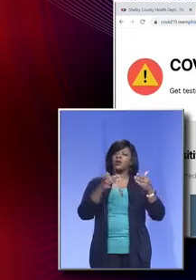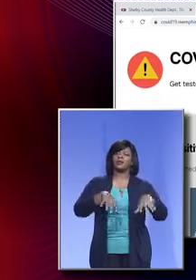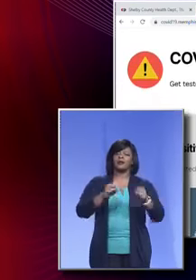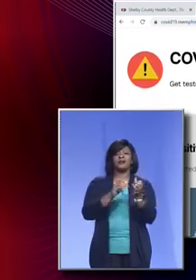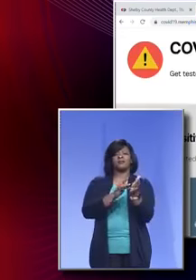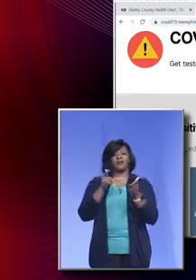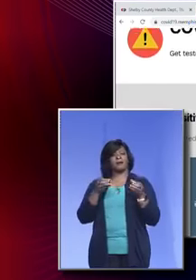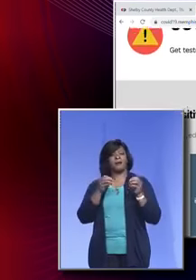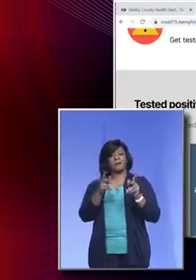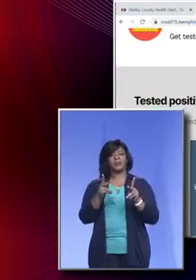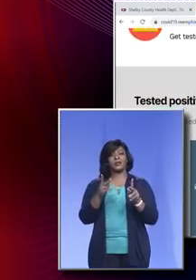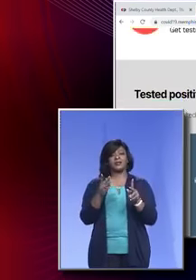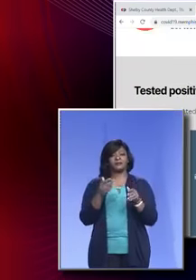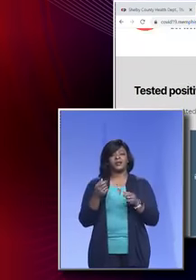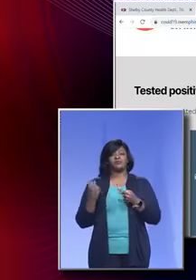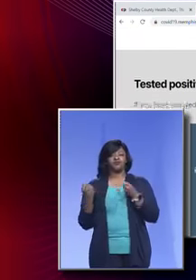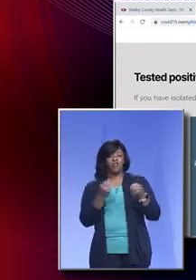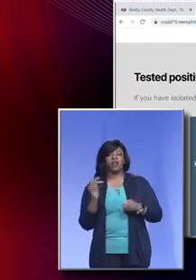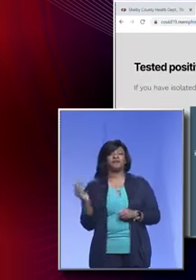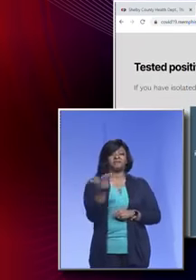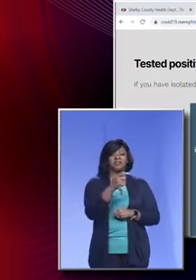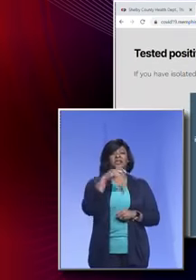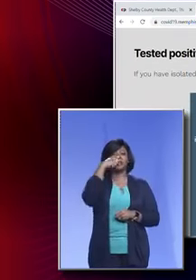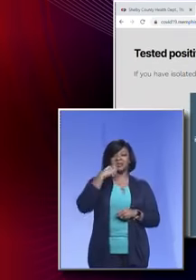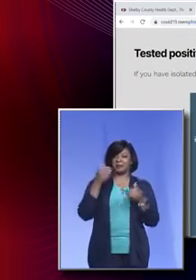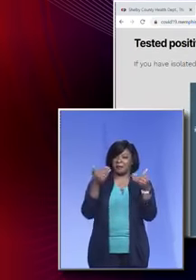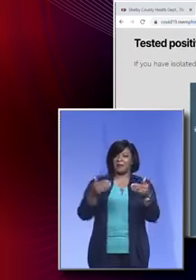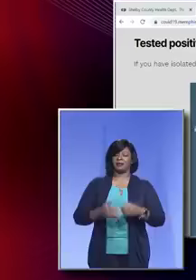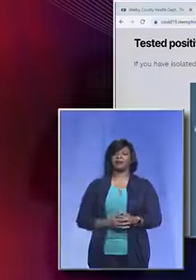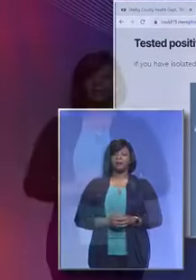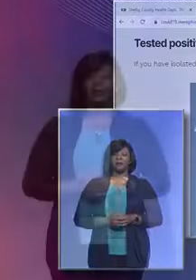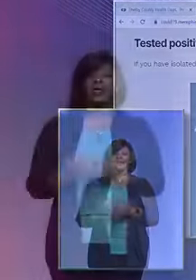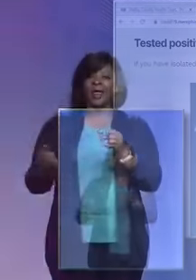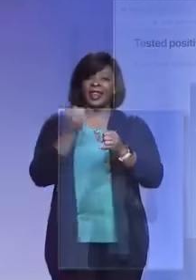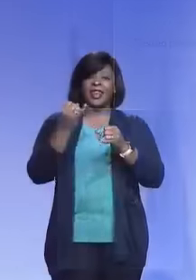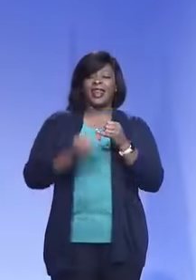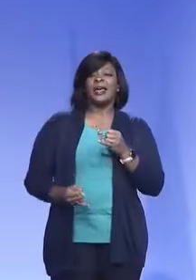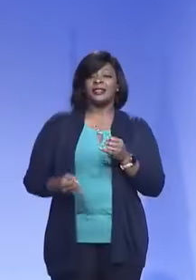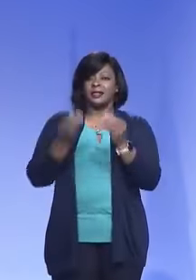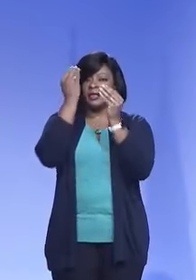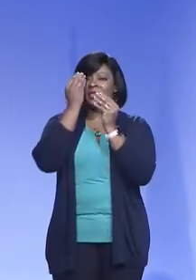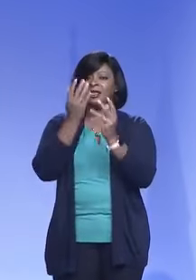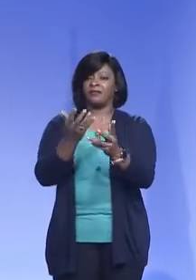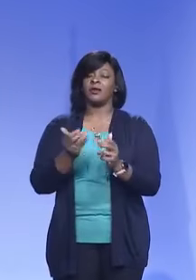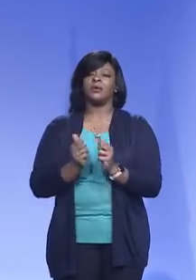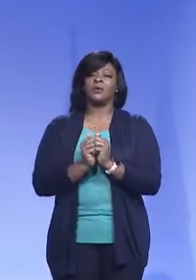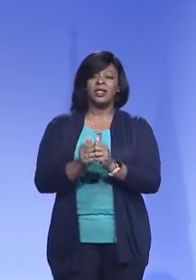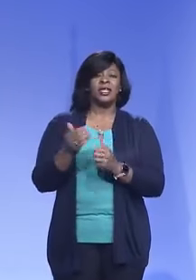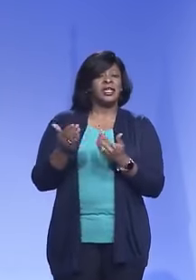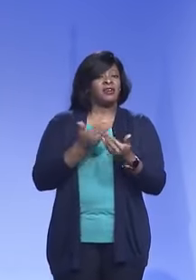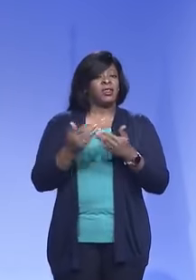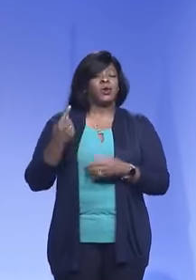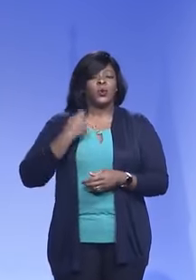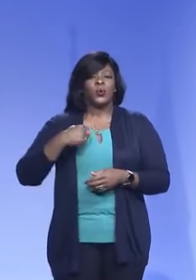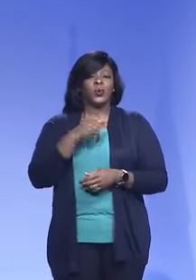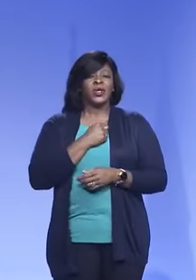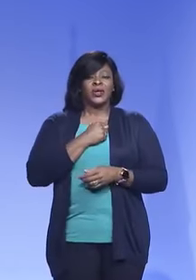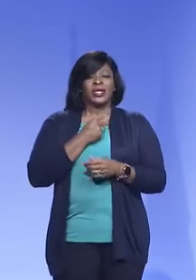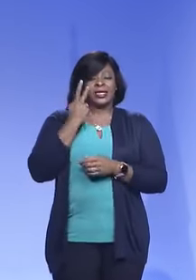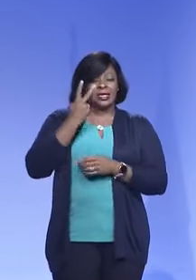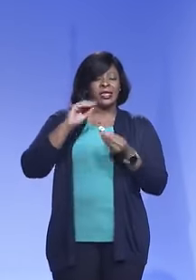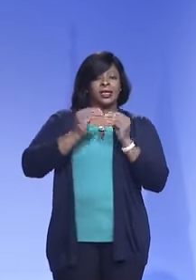advantage of the opportunity, drive up and get tested. The last thing I'll leave you with is that though we are seeing